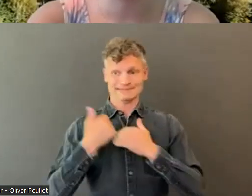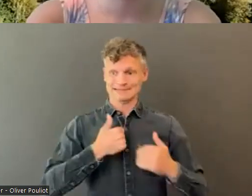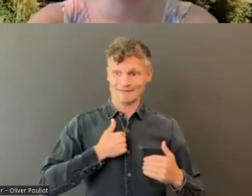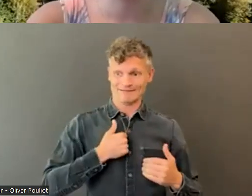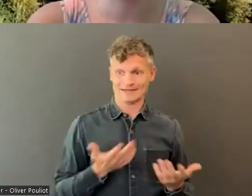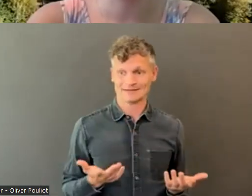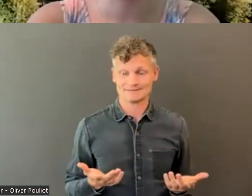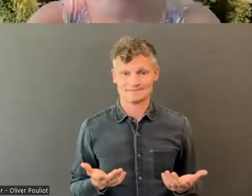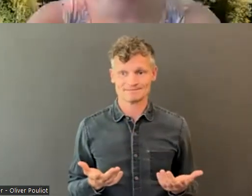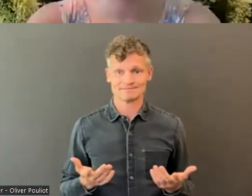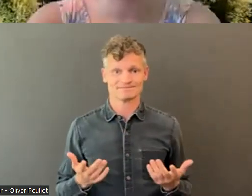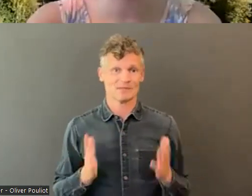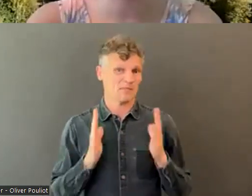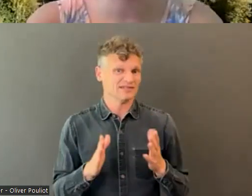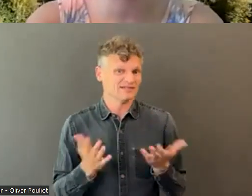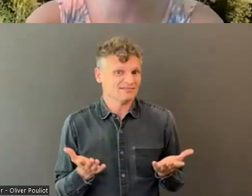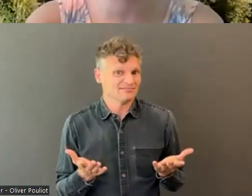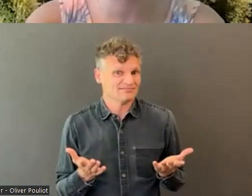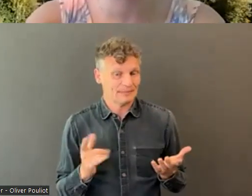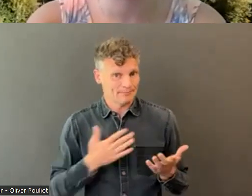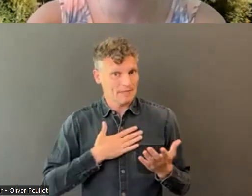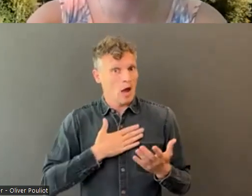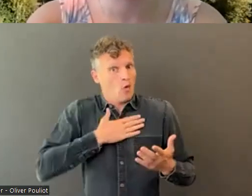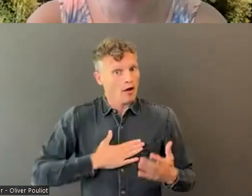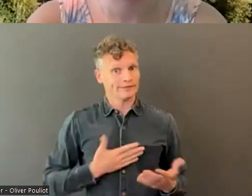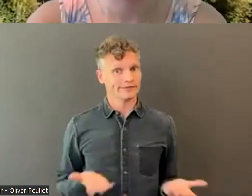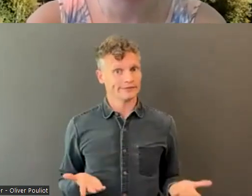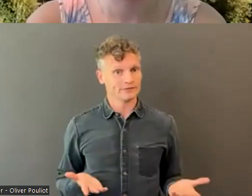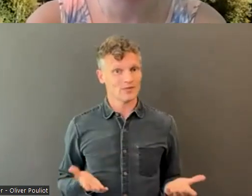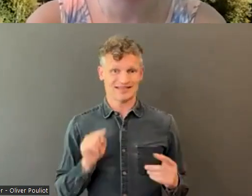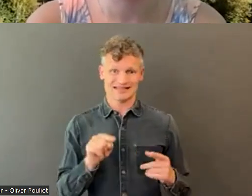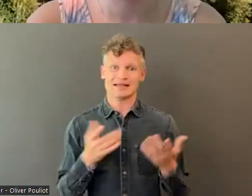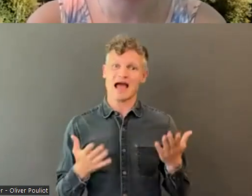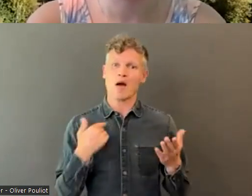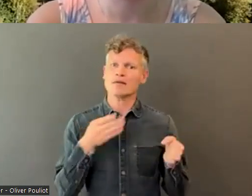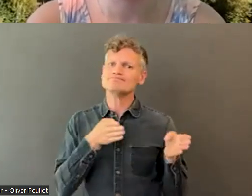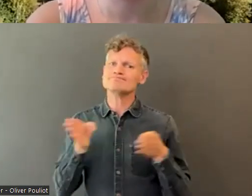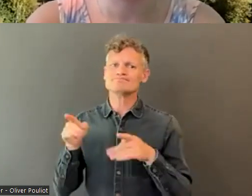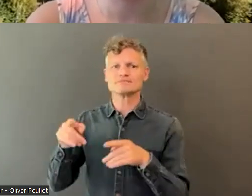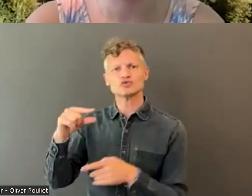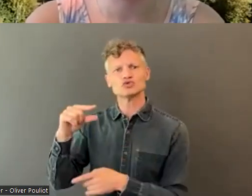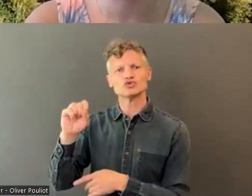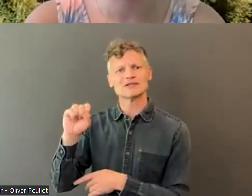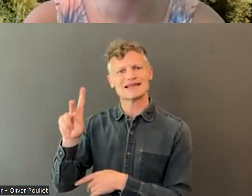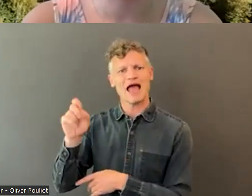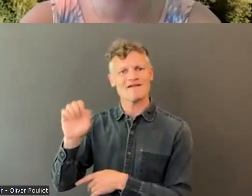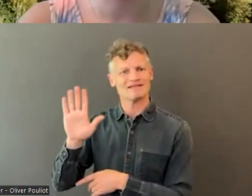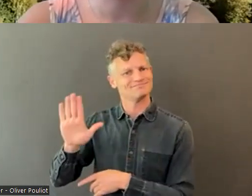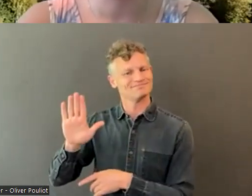chief exec level. One way we've seen this happen, and I'm going to turn to GSK now, is you've got a global council